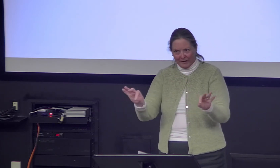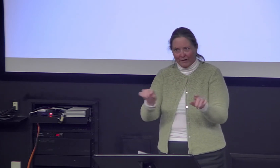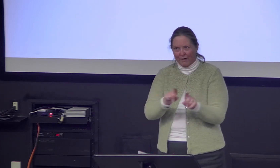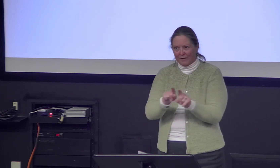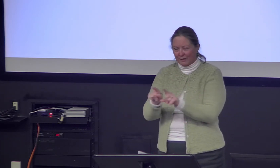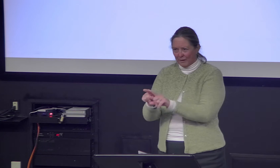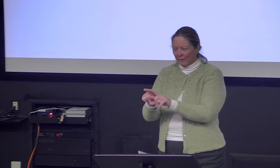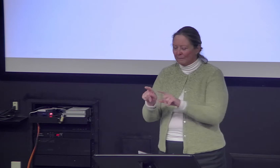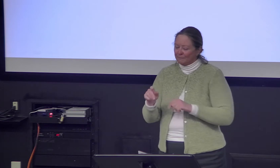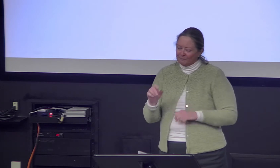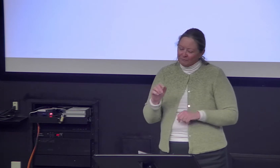of degree.